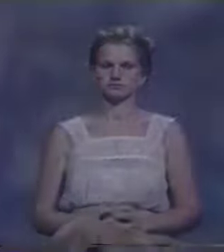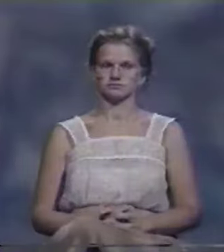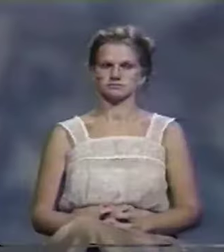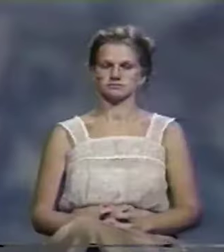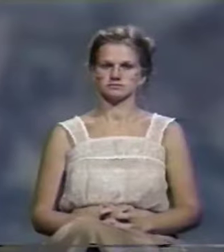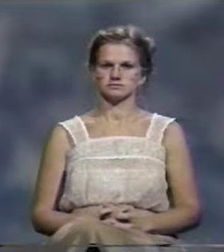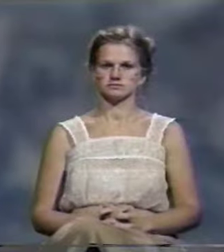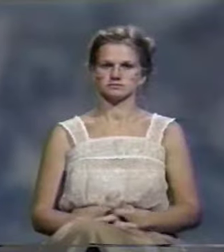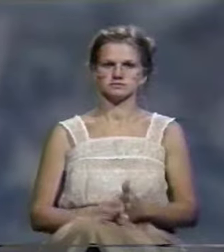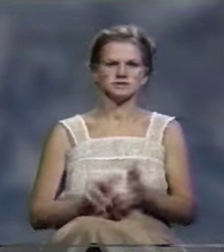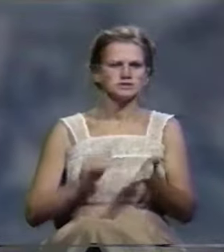Excuse me.